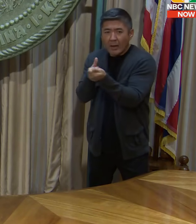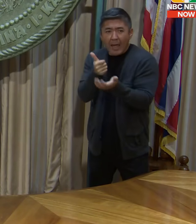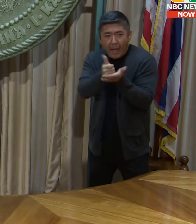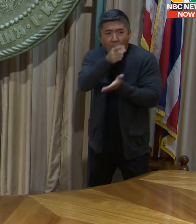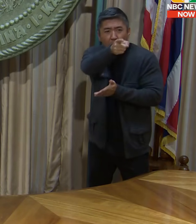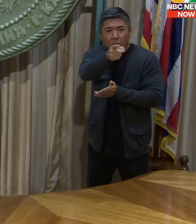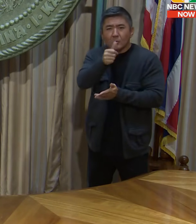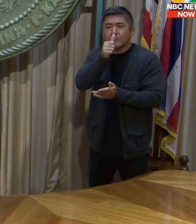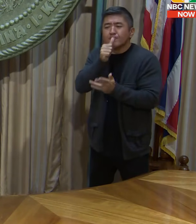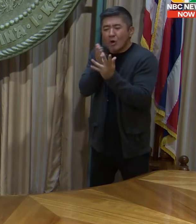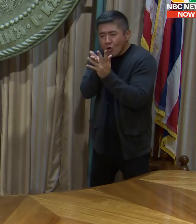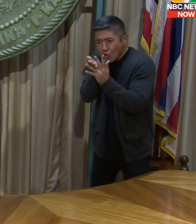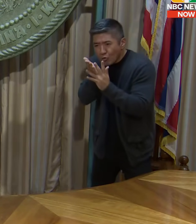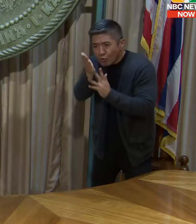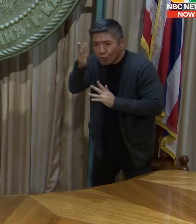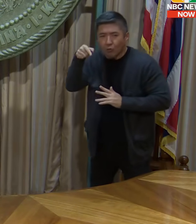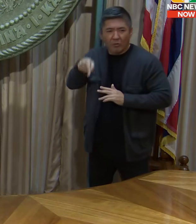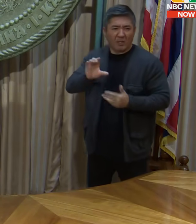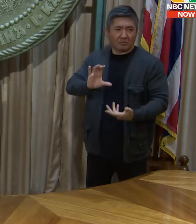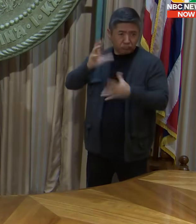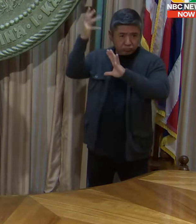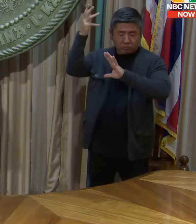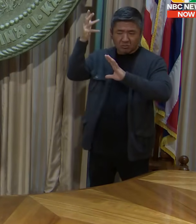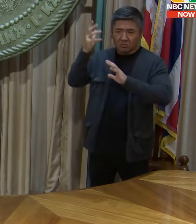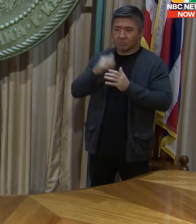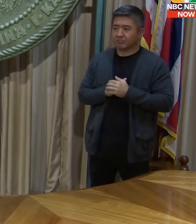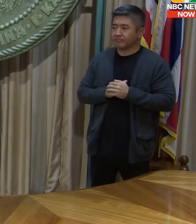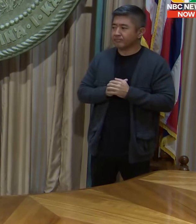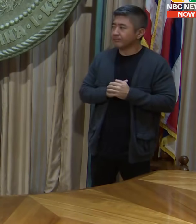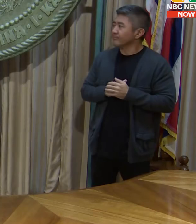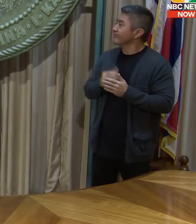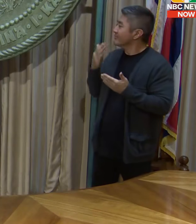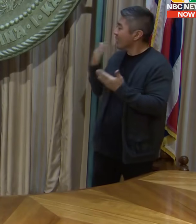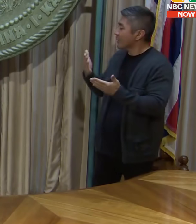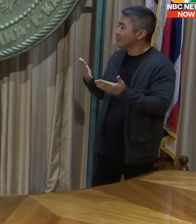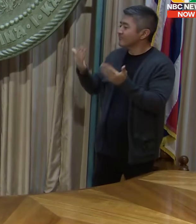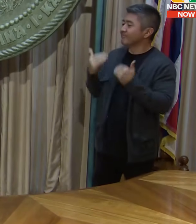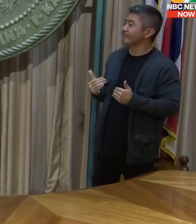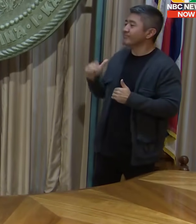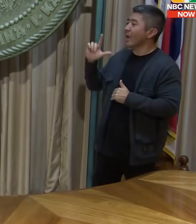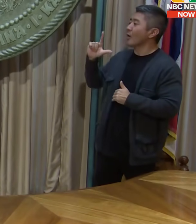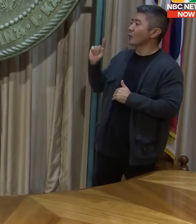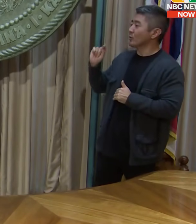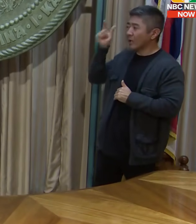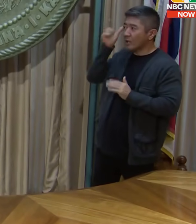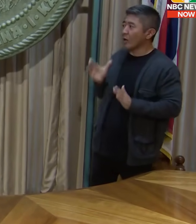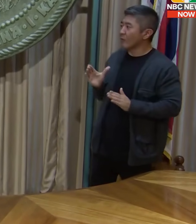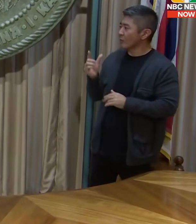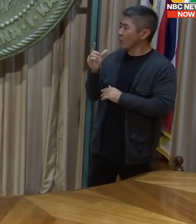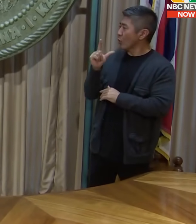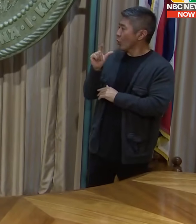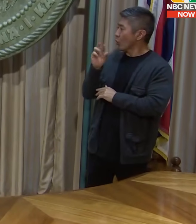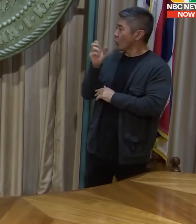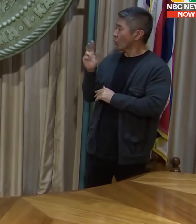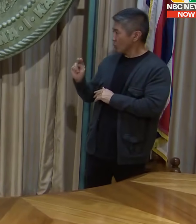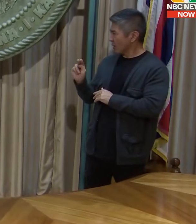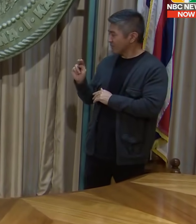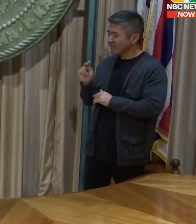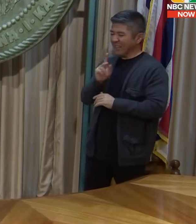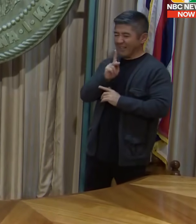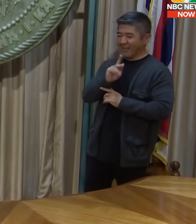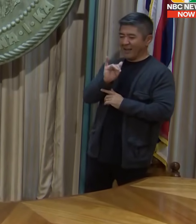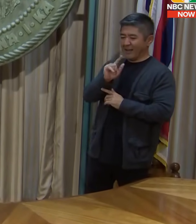crisis. Thank you, Governor. Our next question is for Lieutenant Governor Green. This is from Rick Kwan,